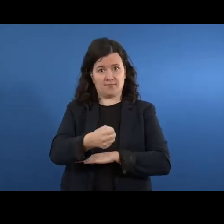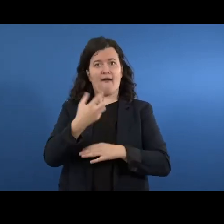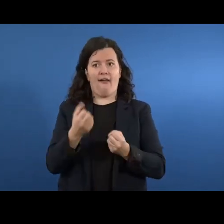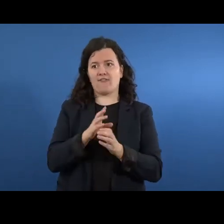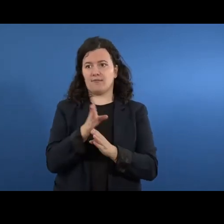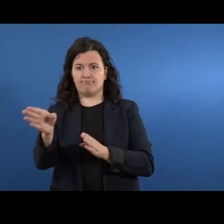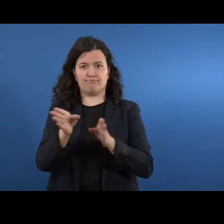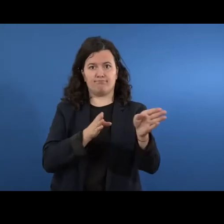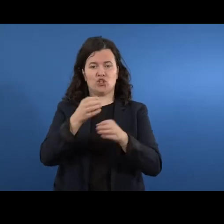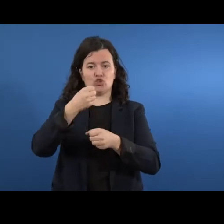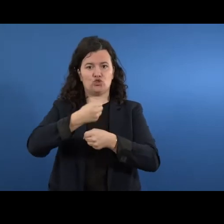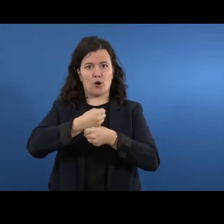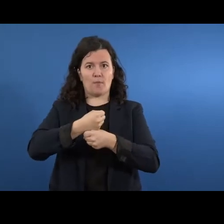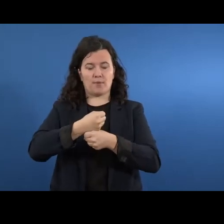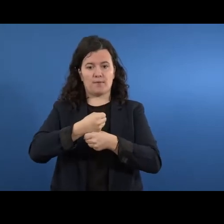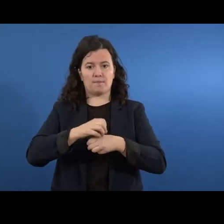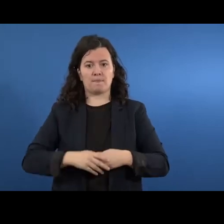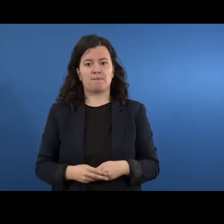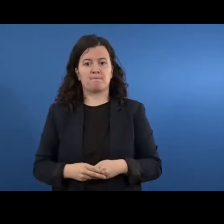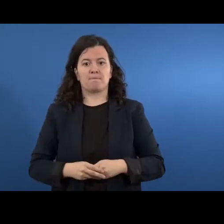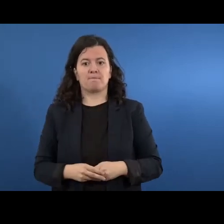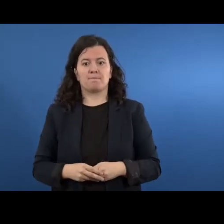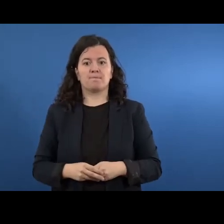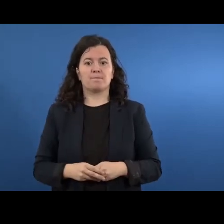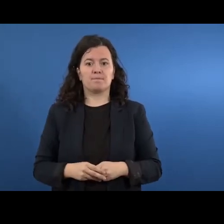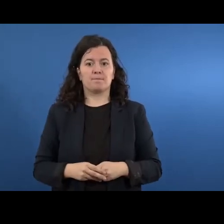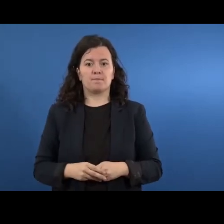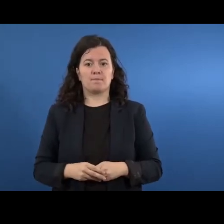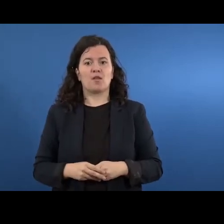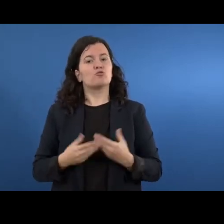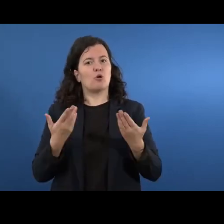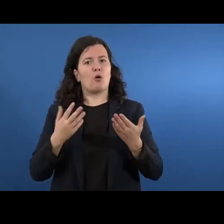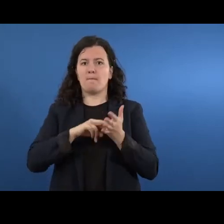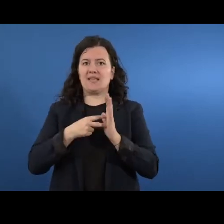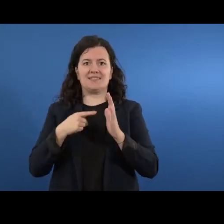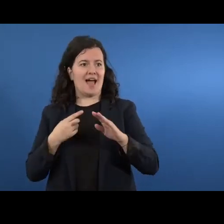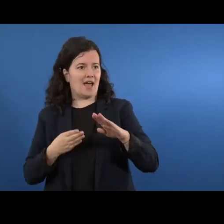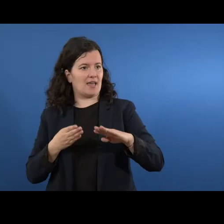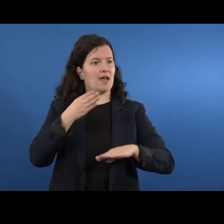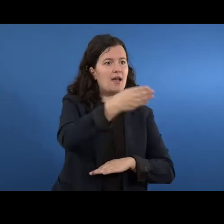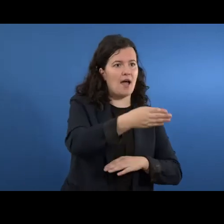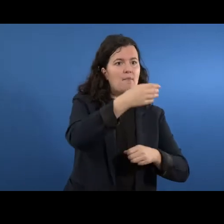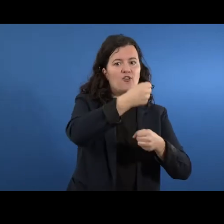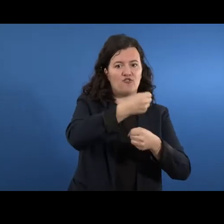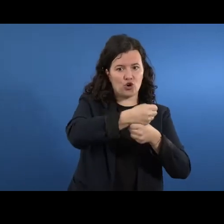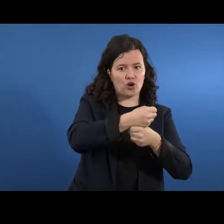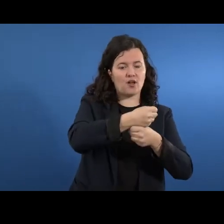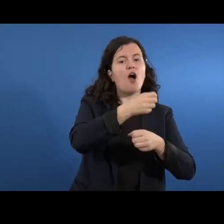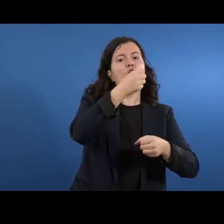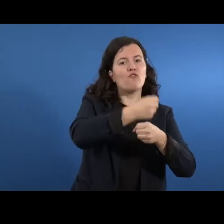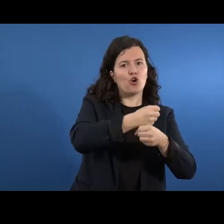he's physically present in the premises, or when he is